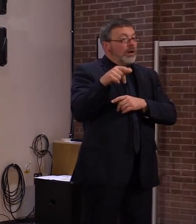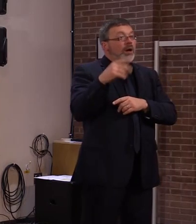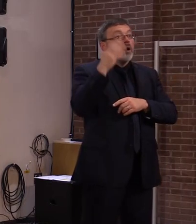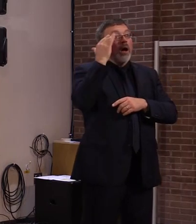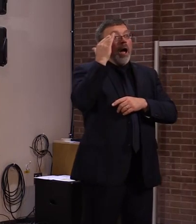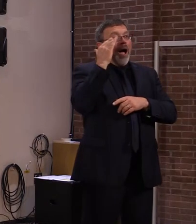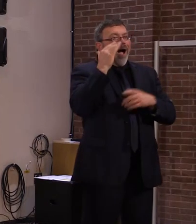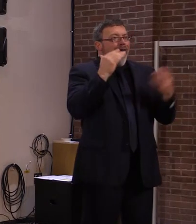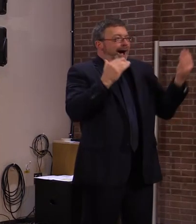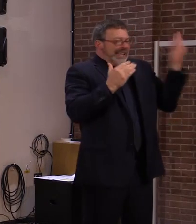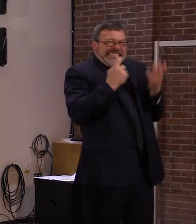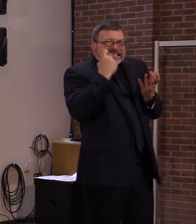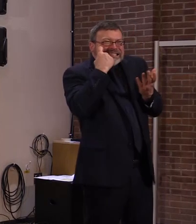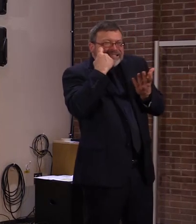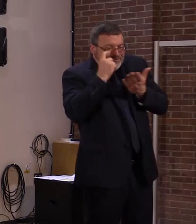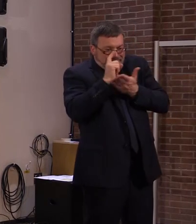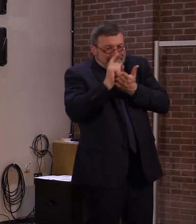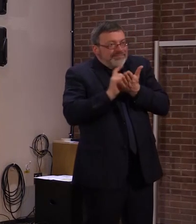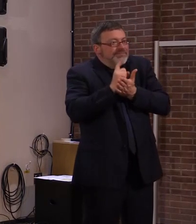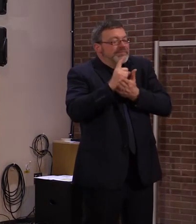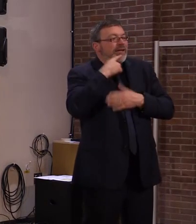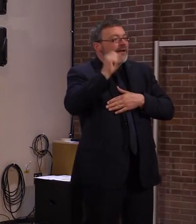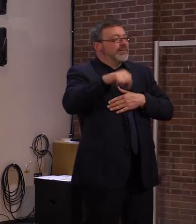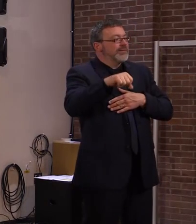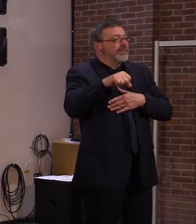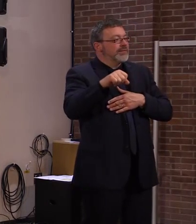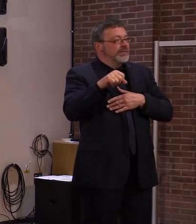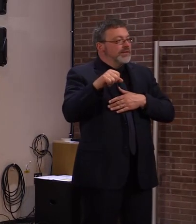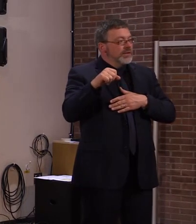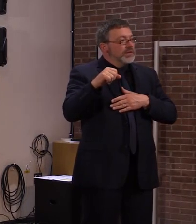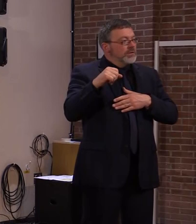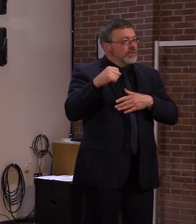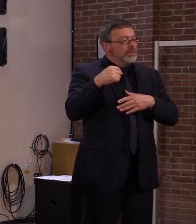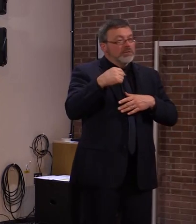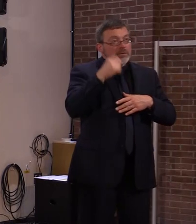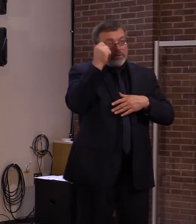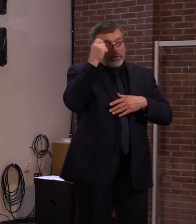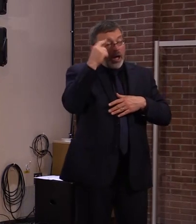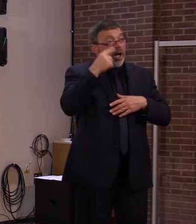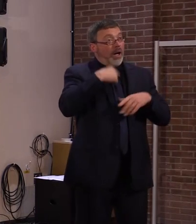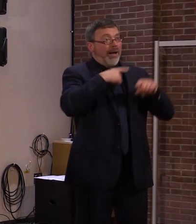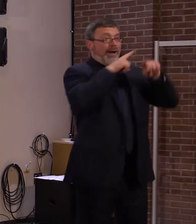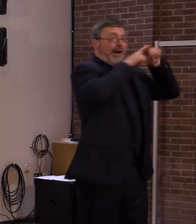what's going on. So we're trying to calculate some other issues